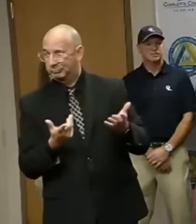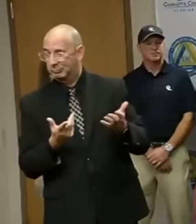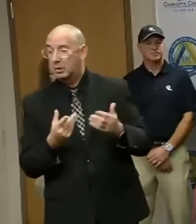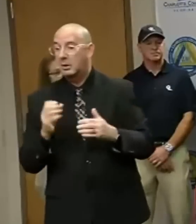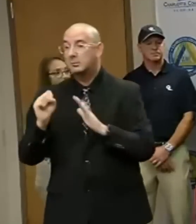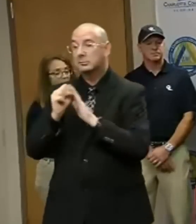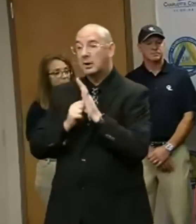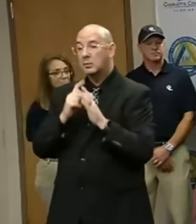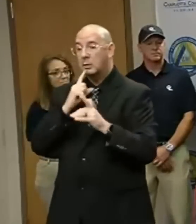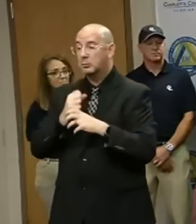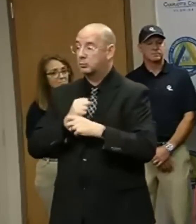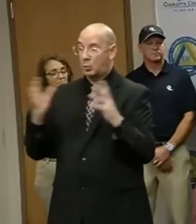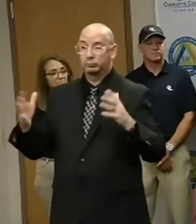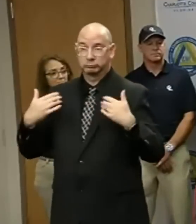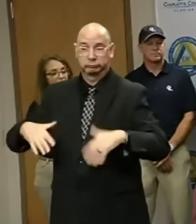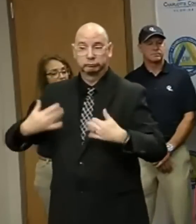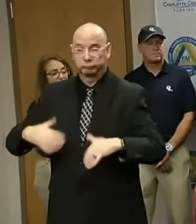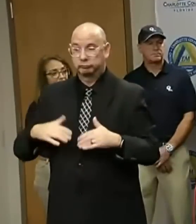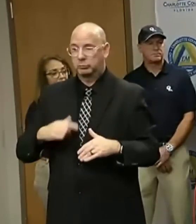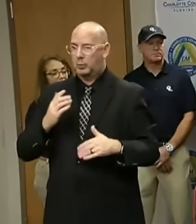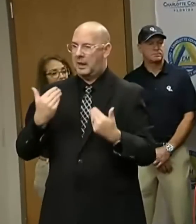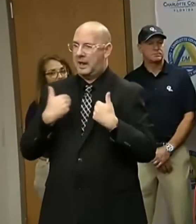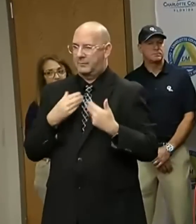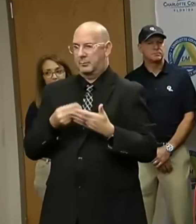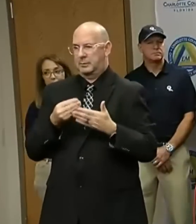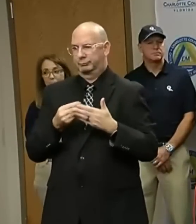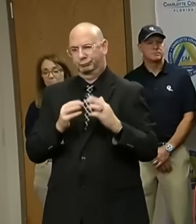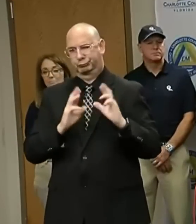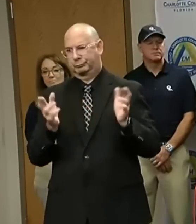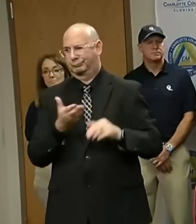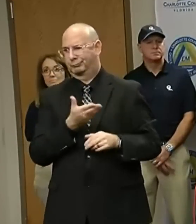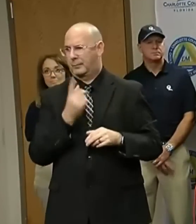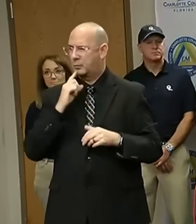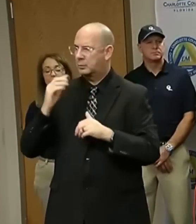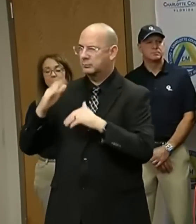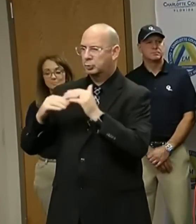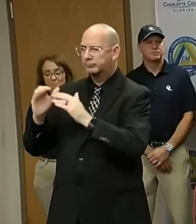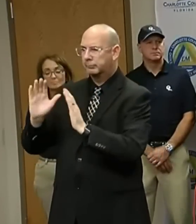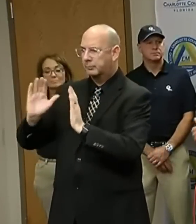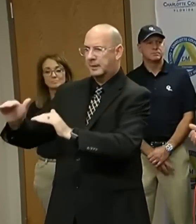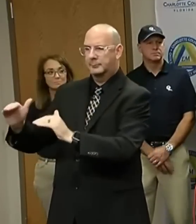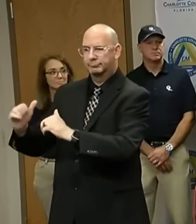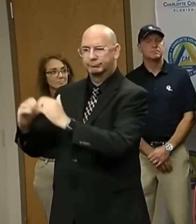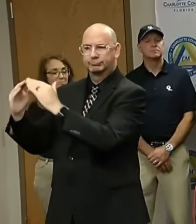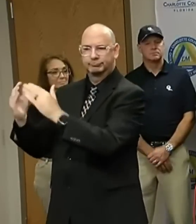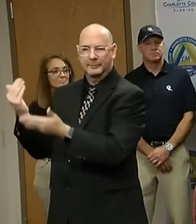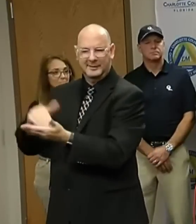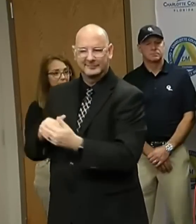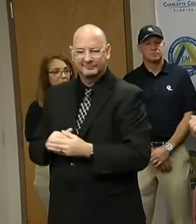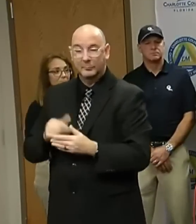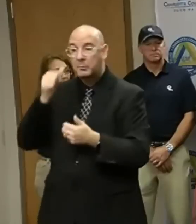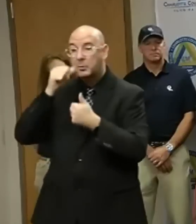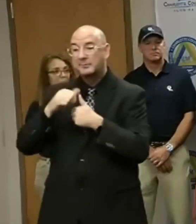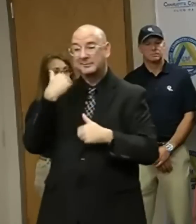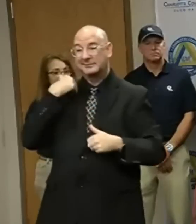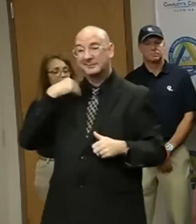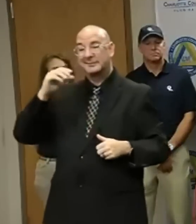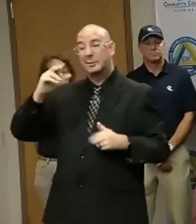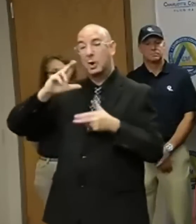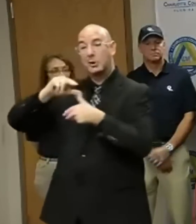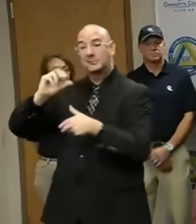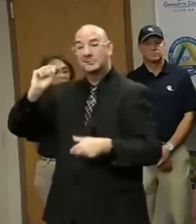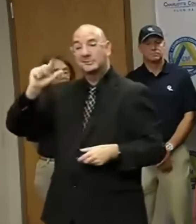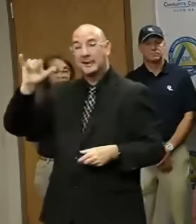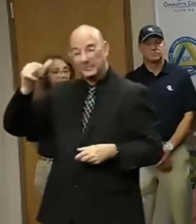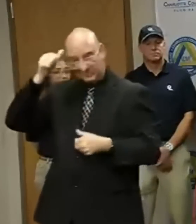understand in a situation like this. We had a bridge knocked out with Hurricane Sally because you had a barge that was left loose and it rammed in the bridge.